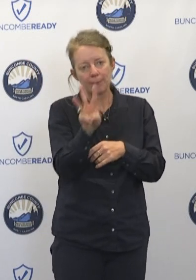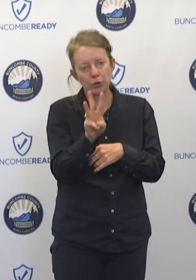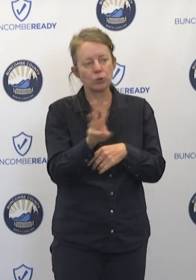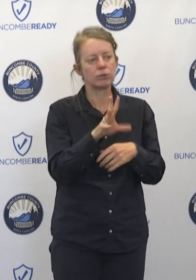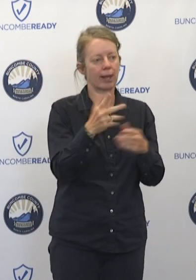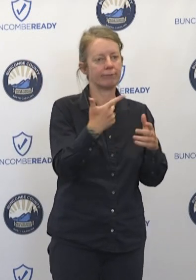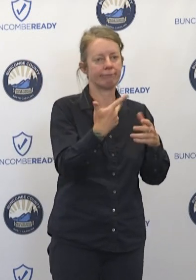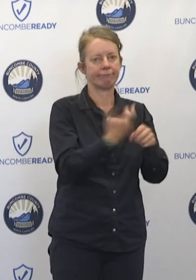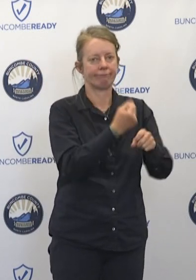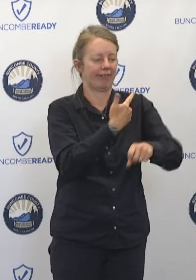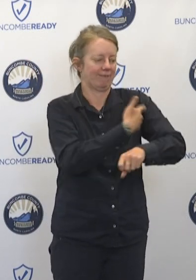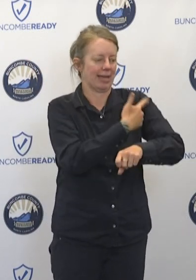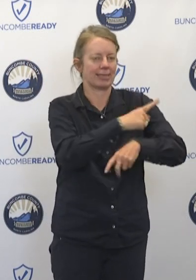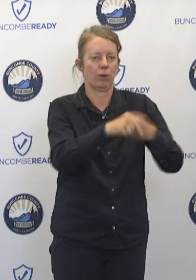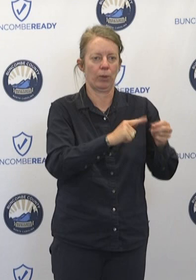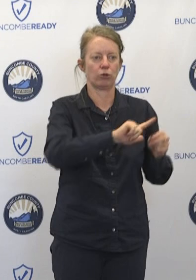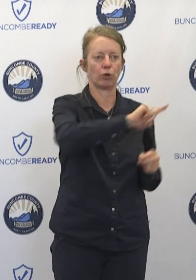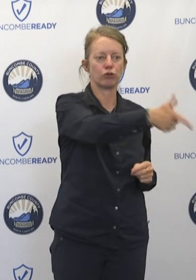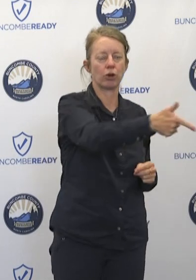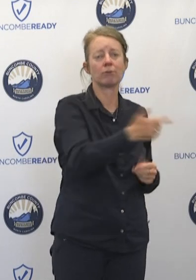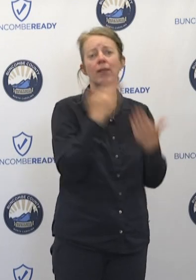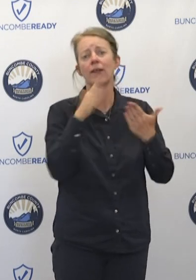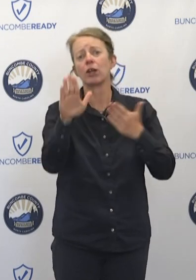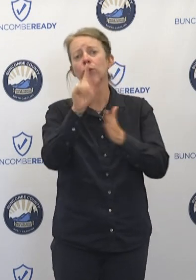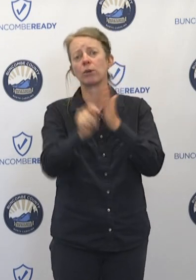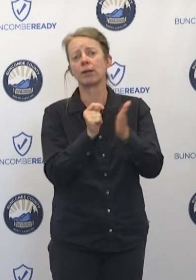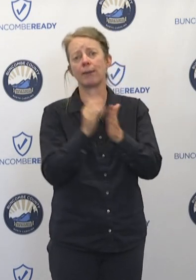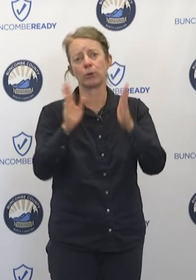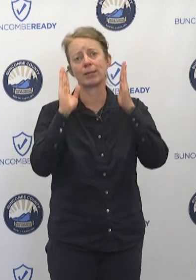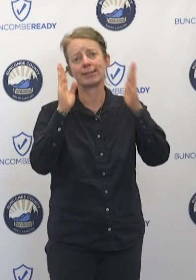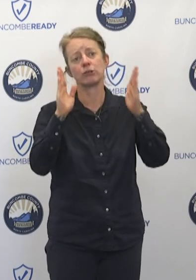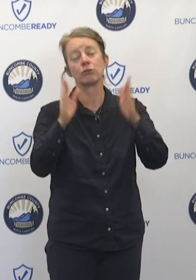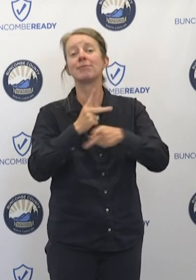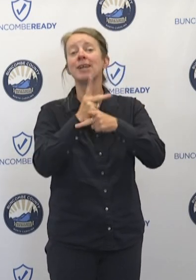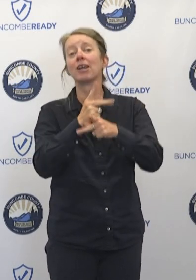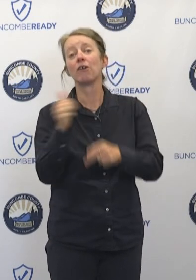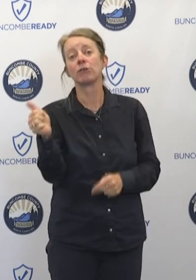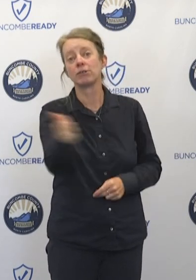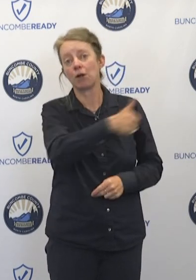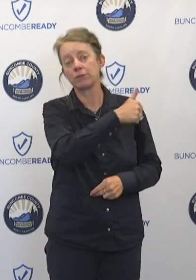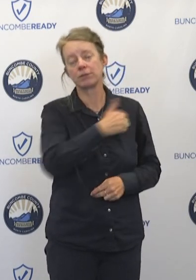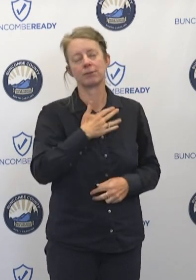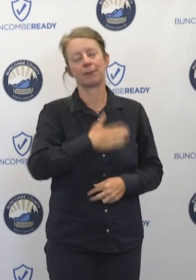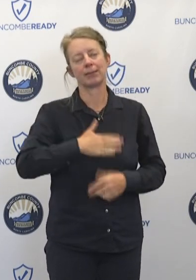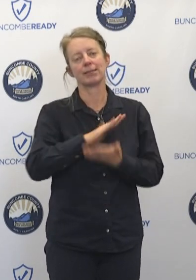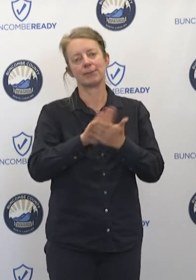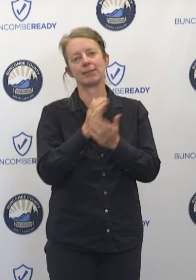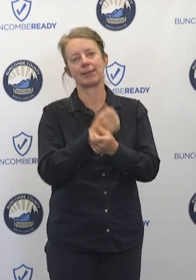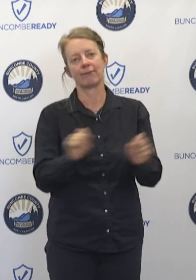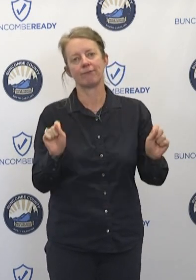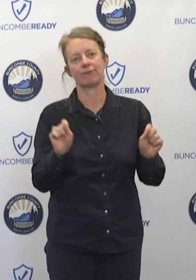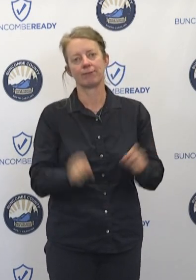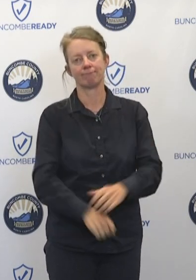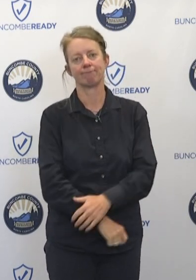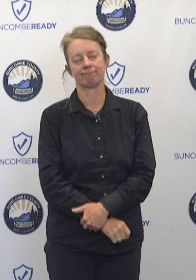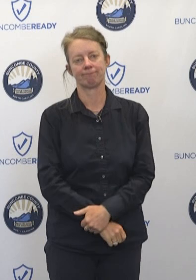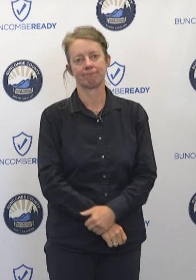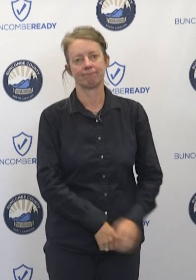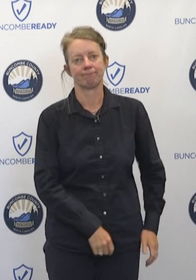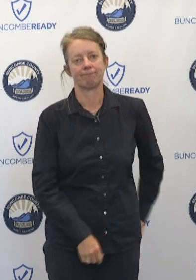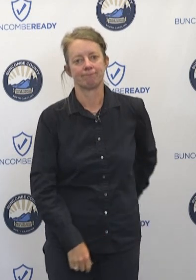us. Thank you so much for your time and attention. Take care of yourselves, and please be safe.